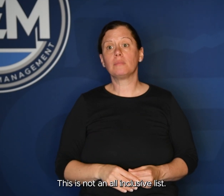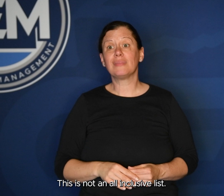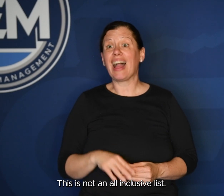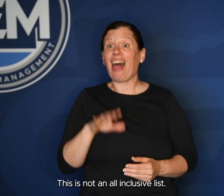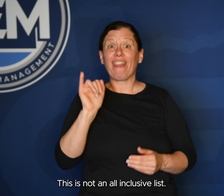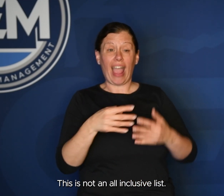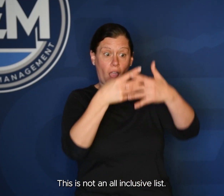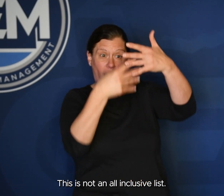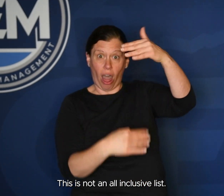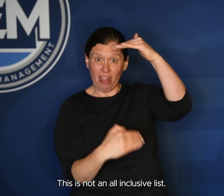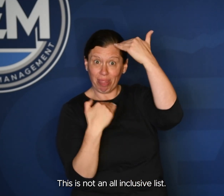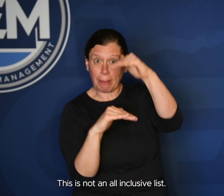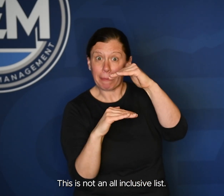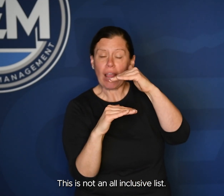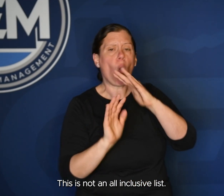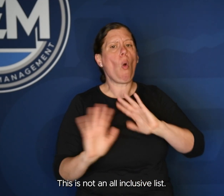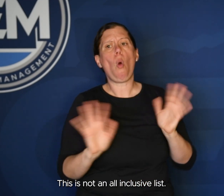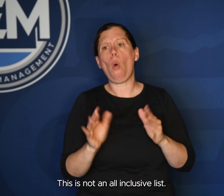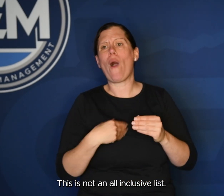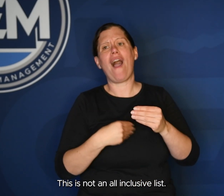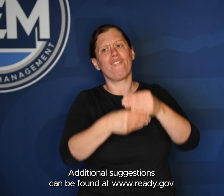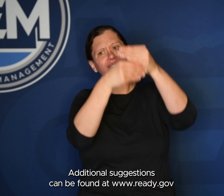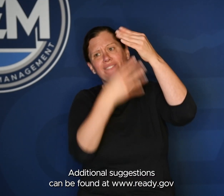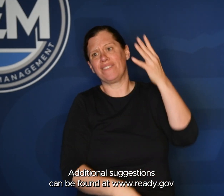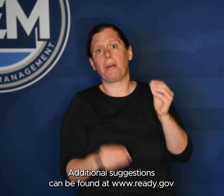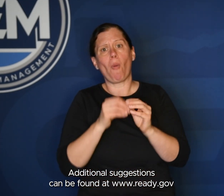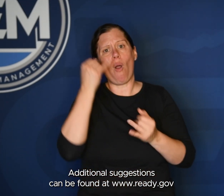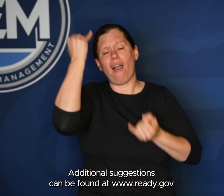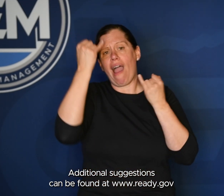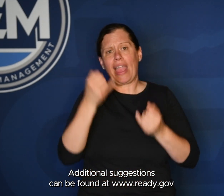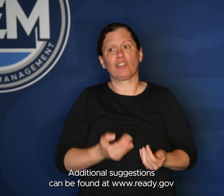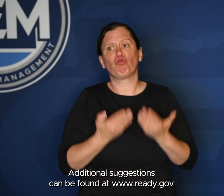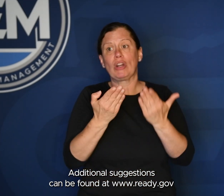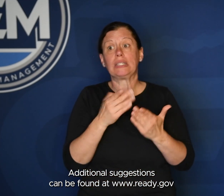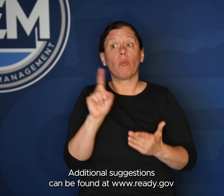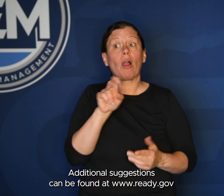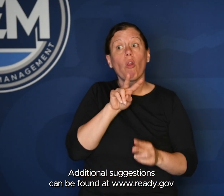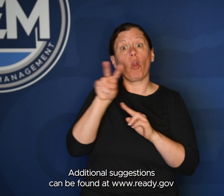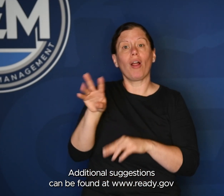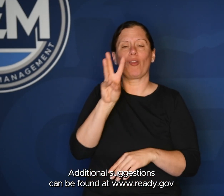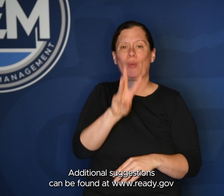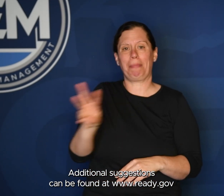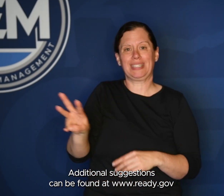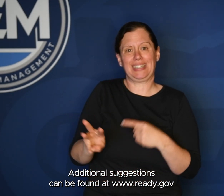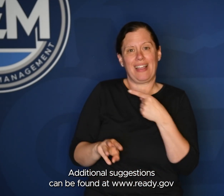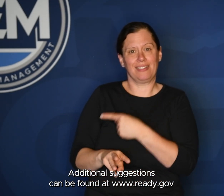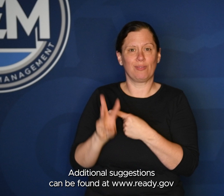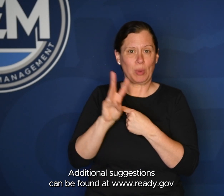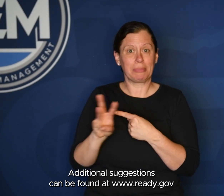This is not an all-inclusive list. Additional suggestions can be found at